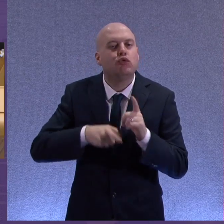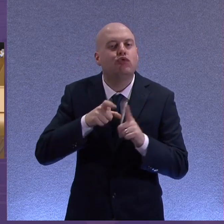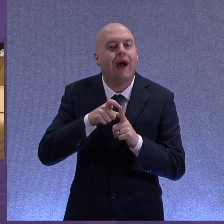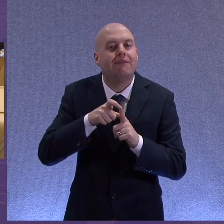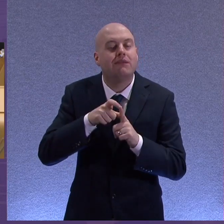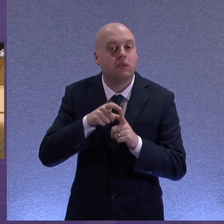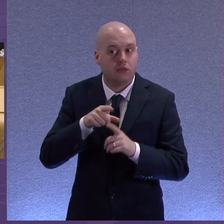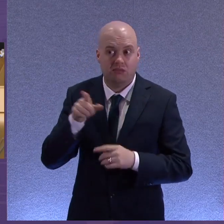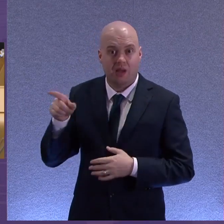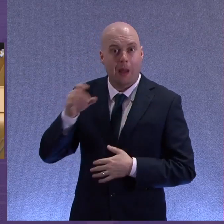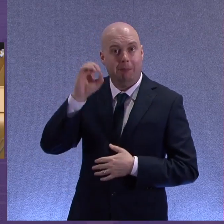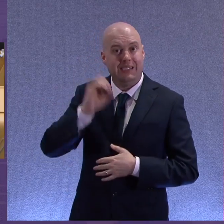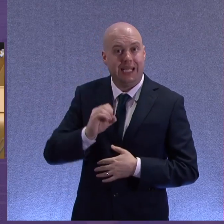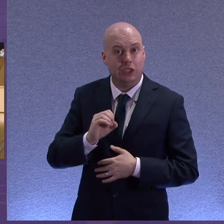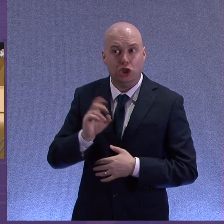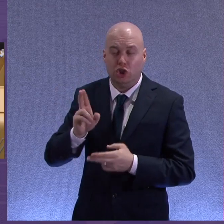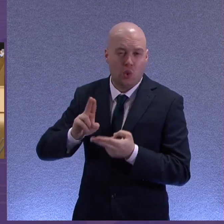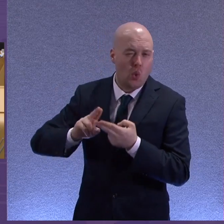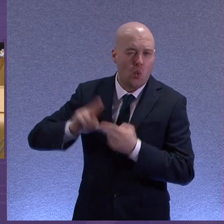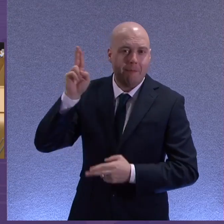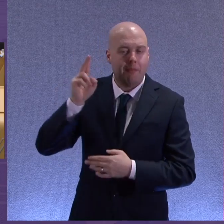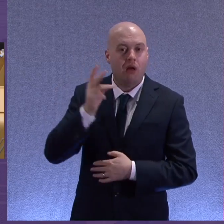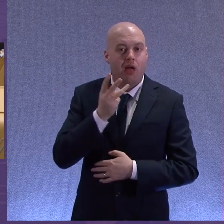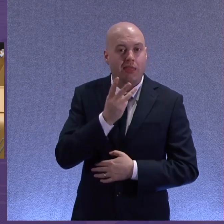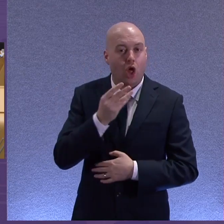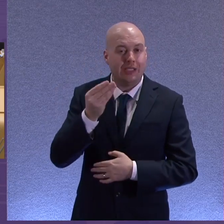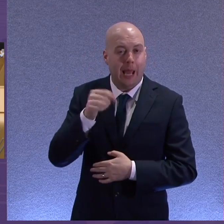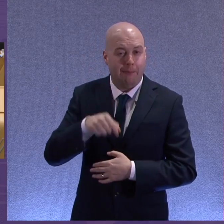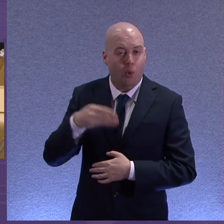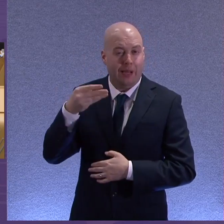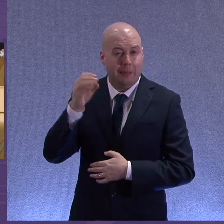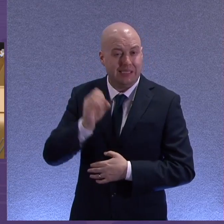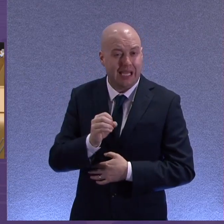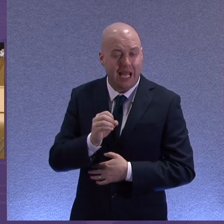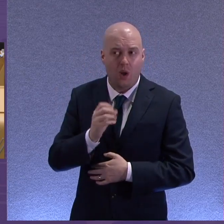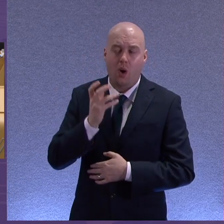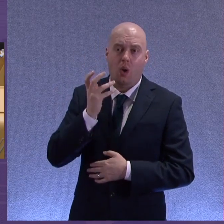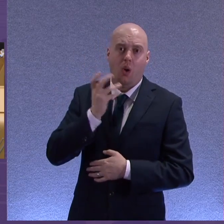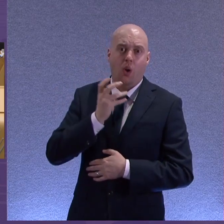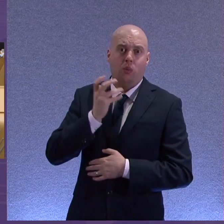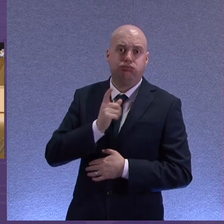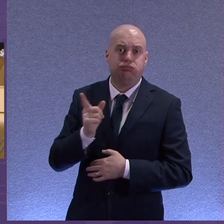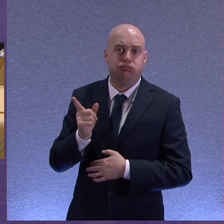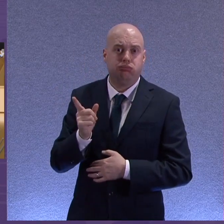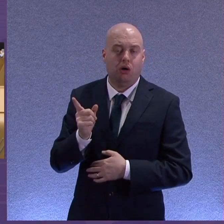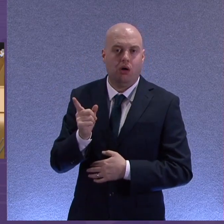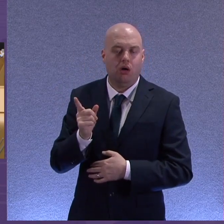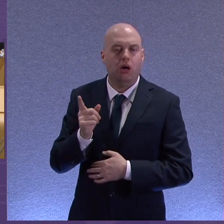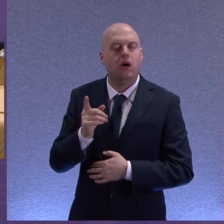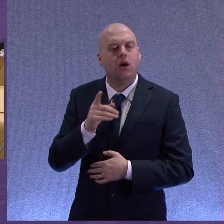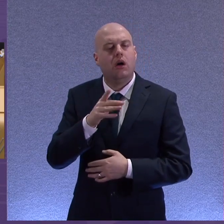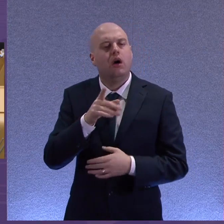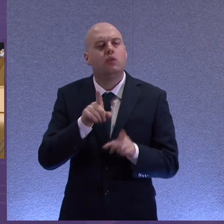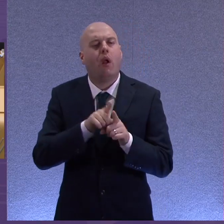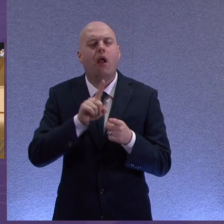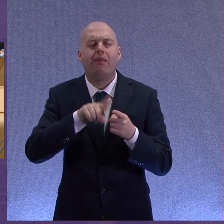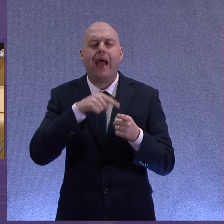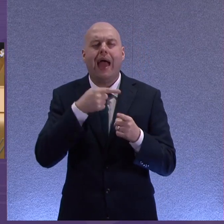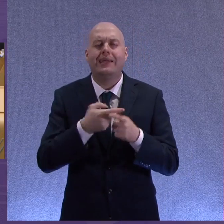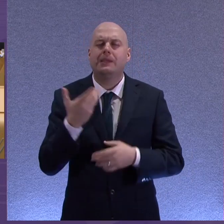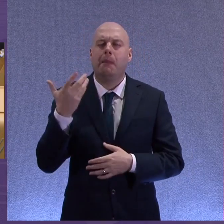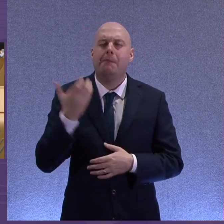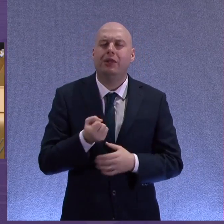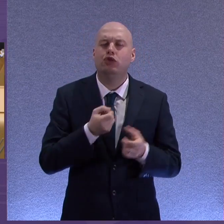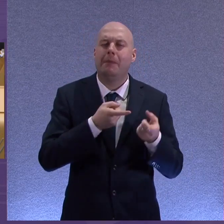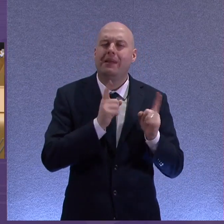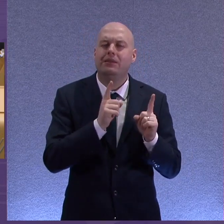to 39.9%. Does the Scottish Government agree with former Pensions Minister Barness Altman that credit card